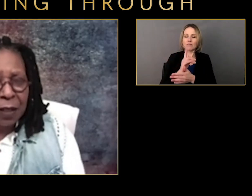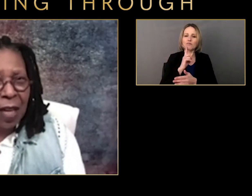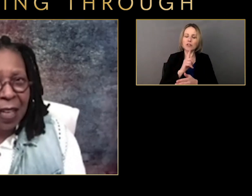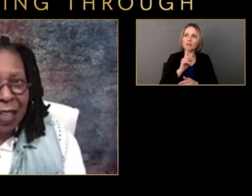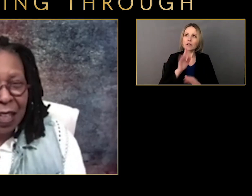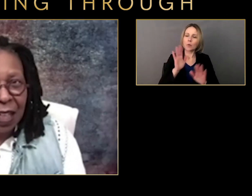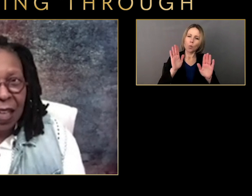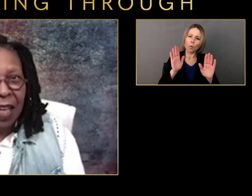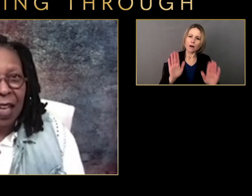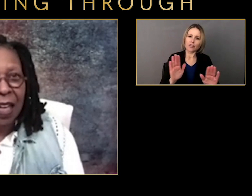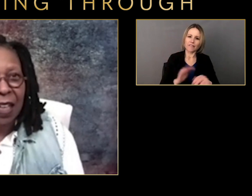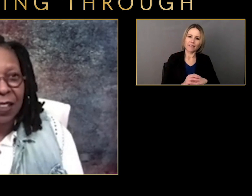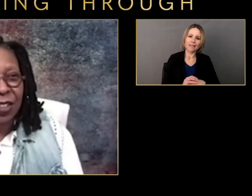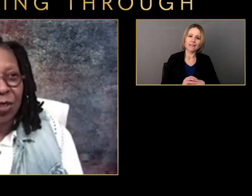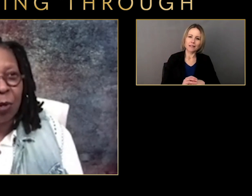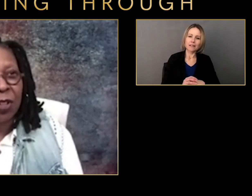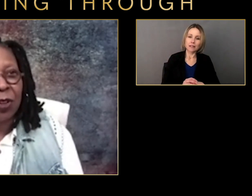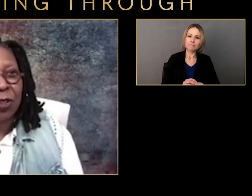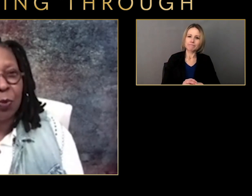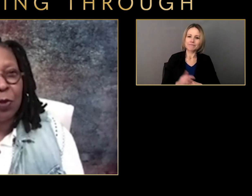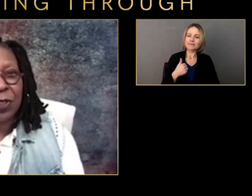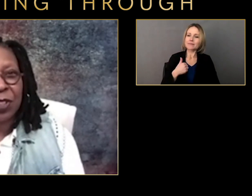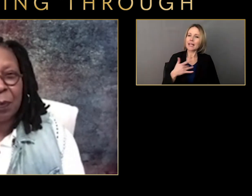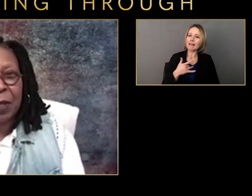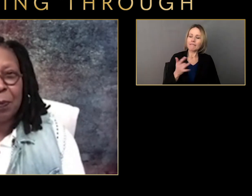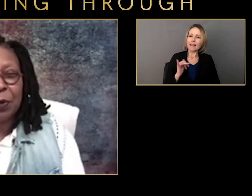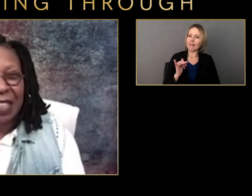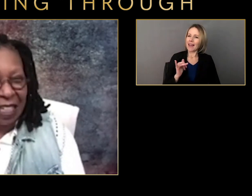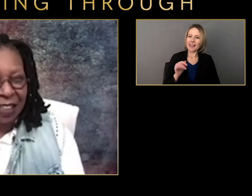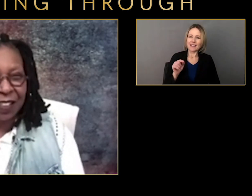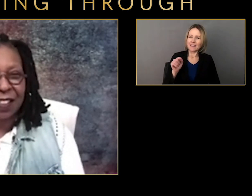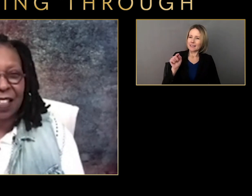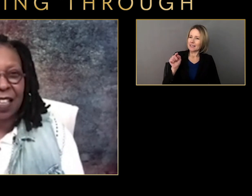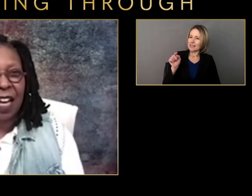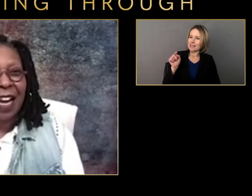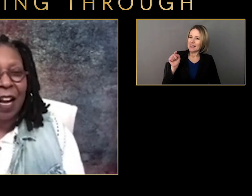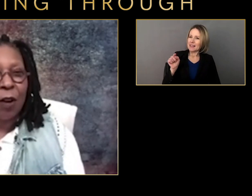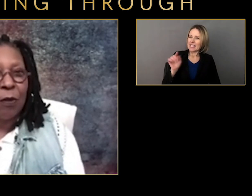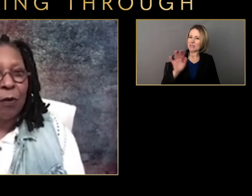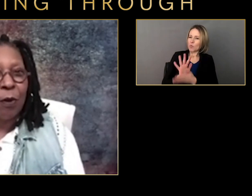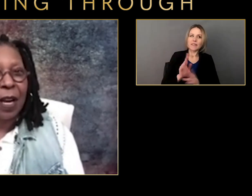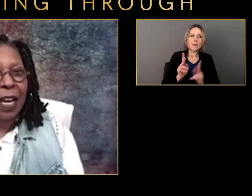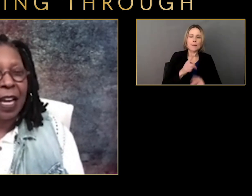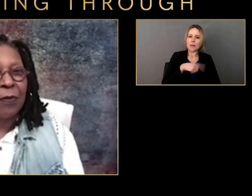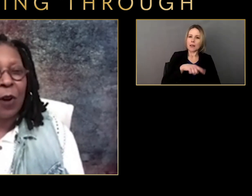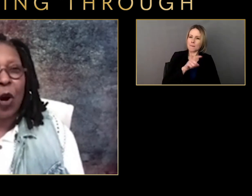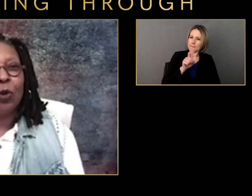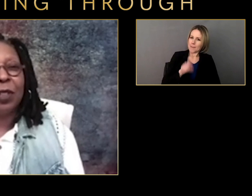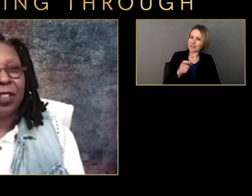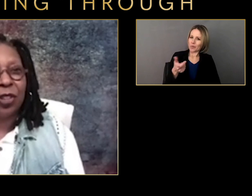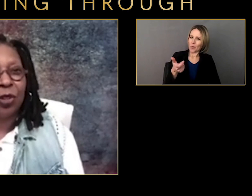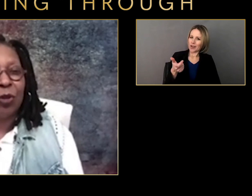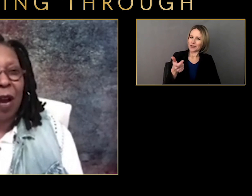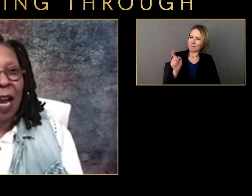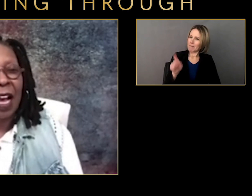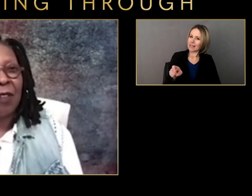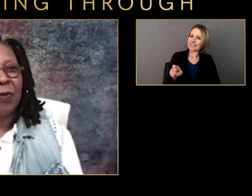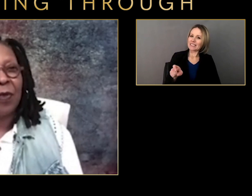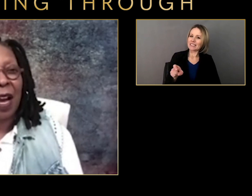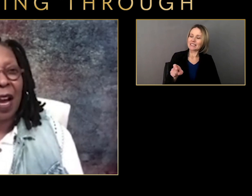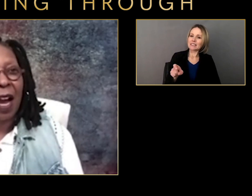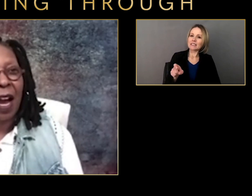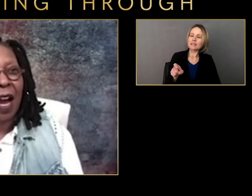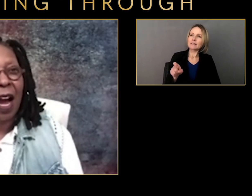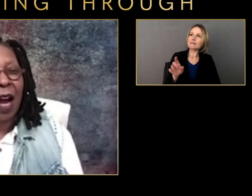I feel like this is one of those movies that people need to see, if only to